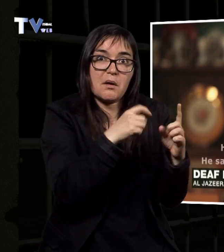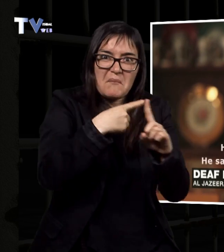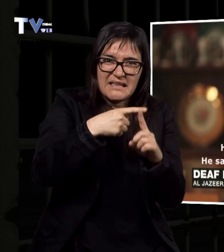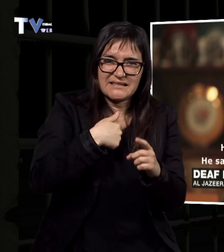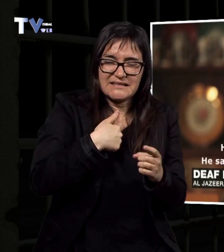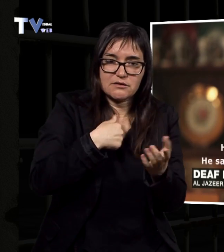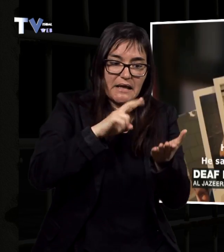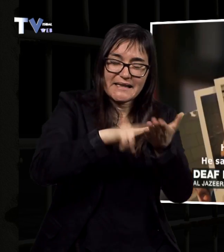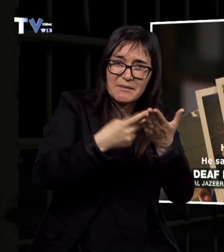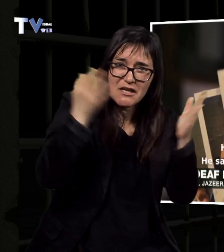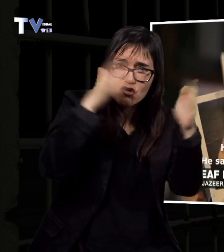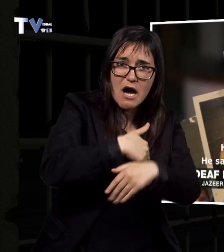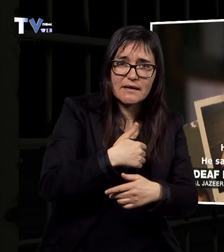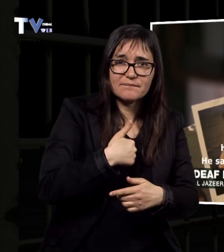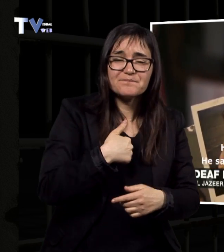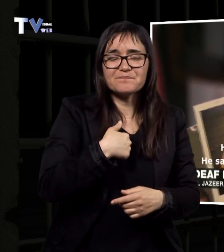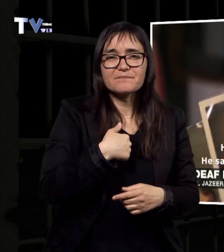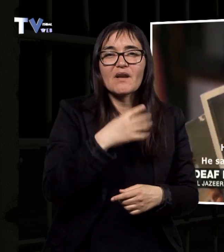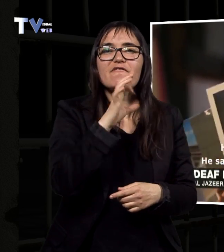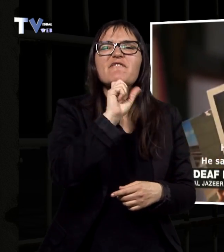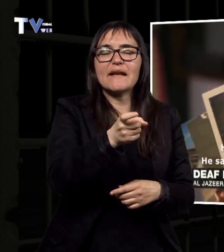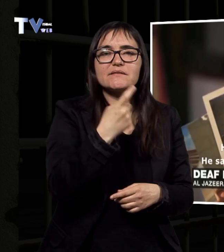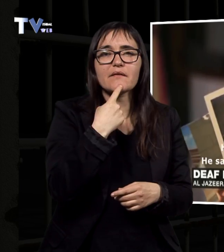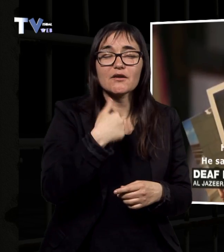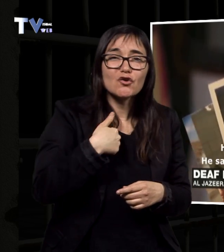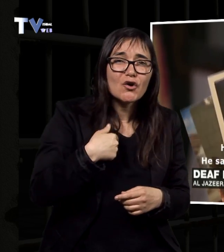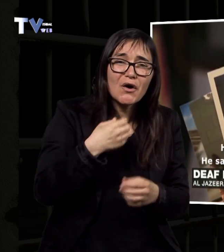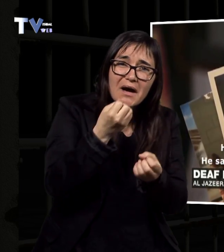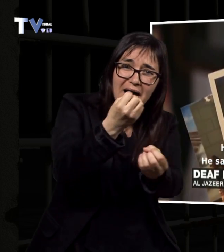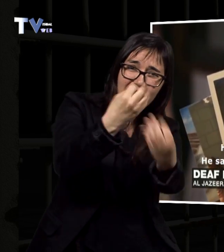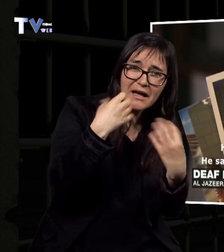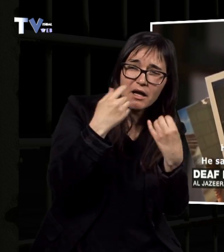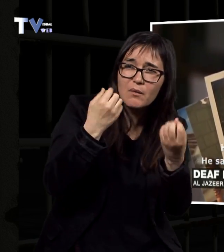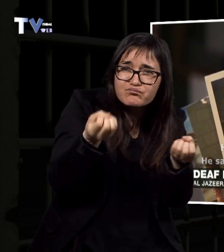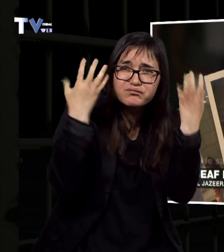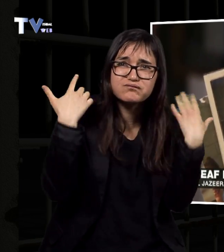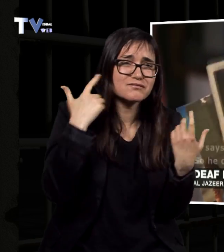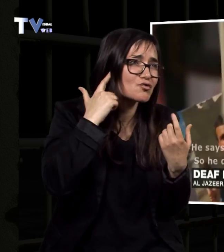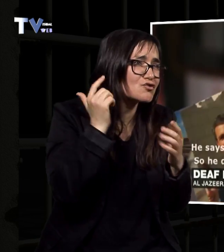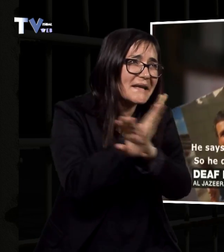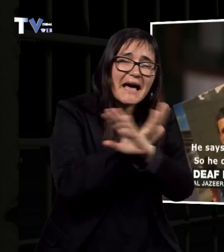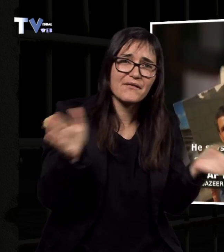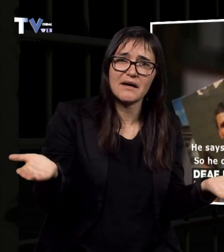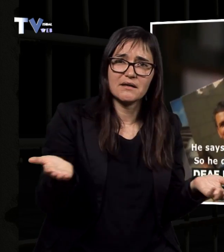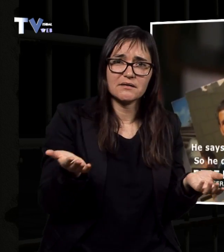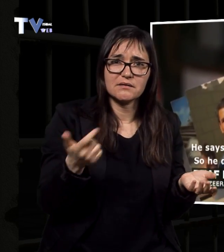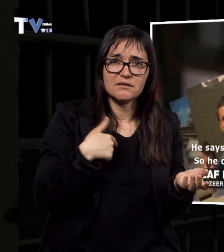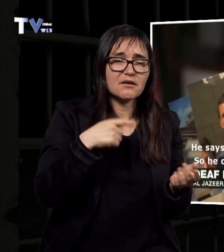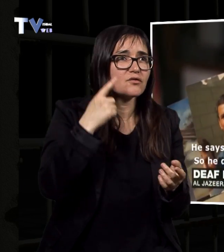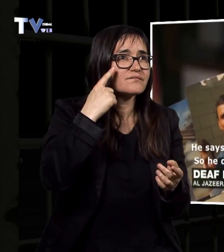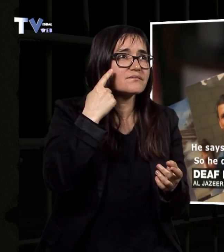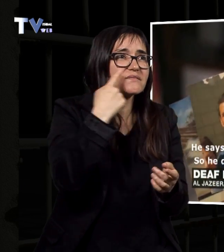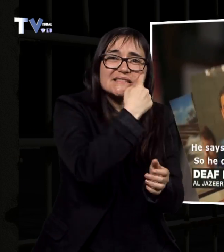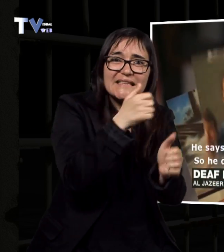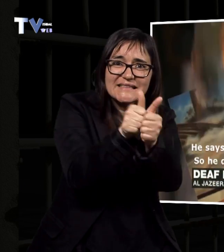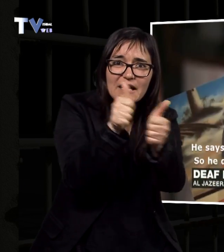violation. He didn't have an interpreter. He says, I didn't hear the testimony. He says, I